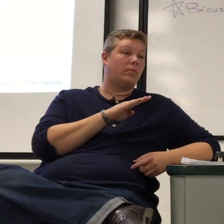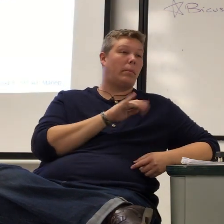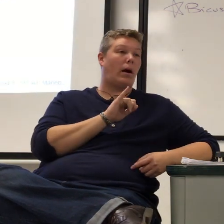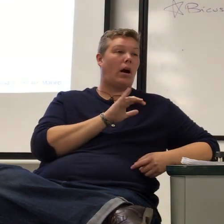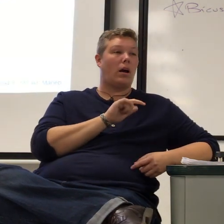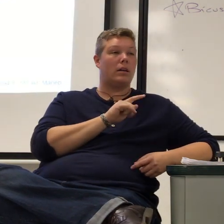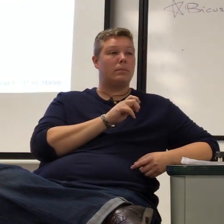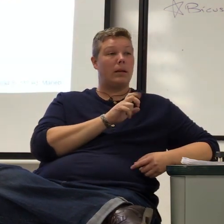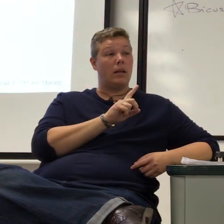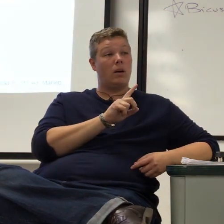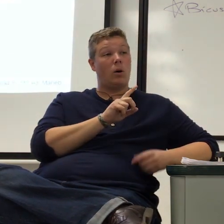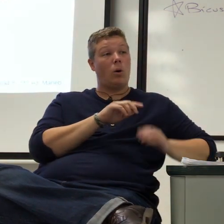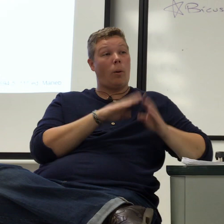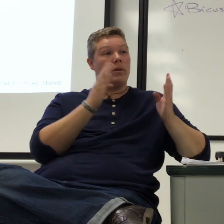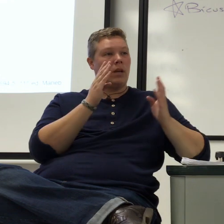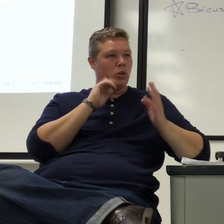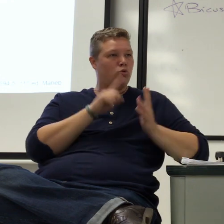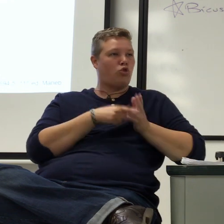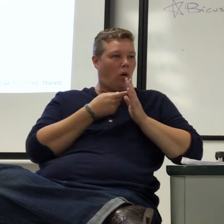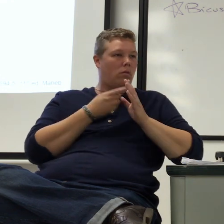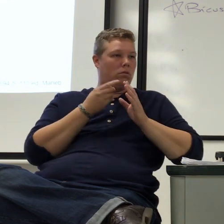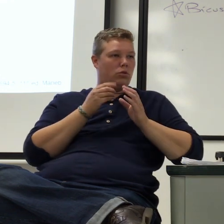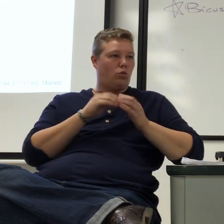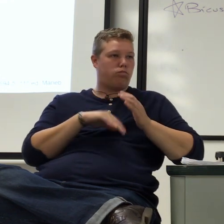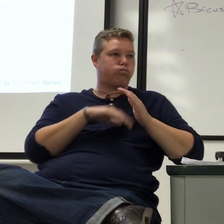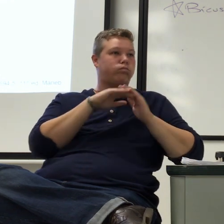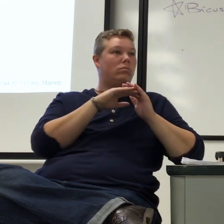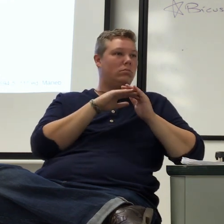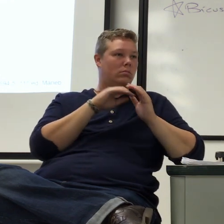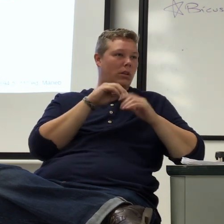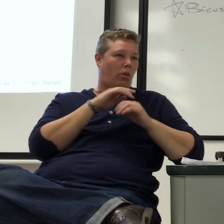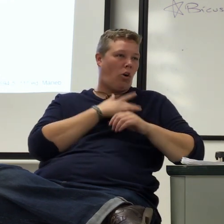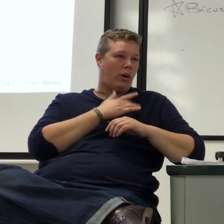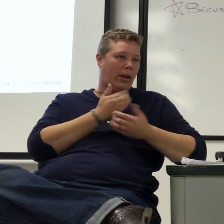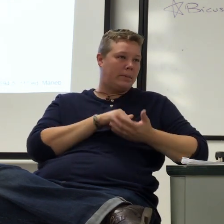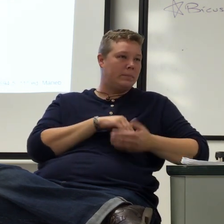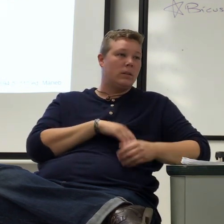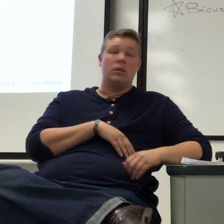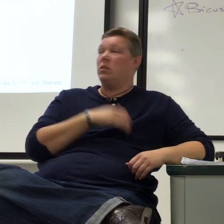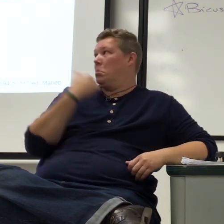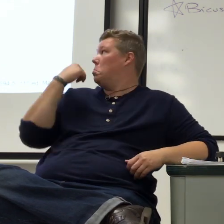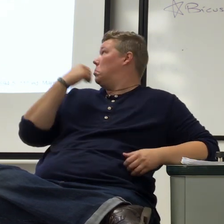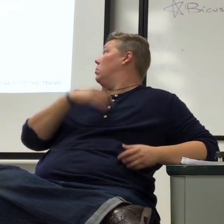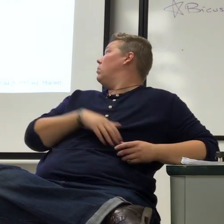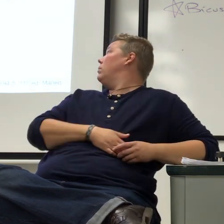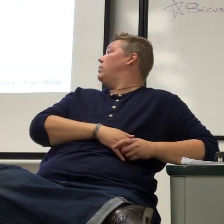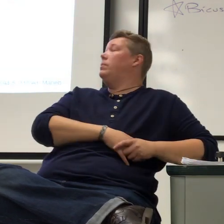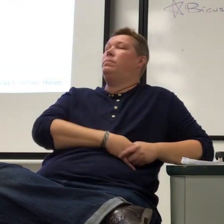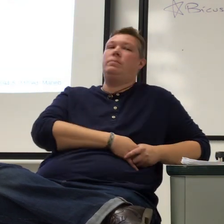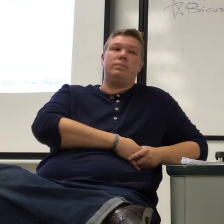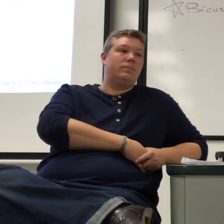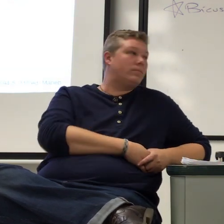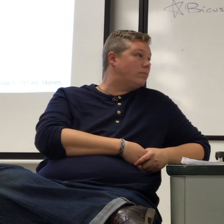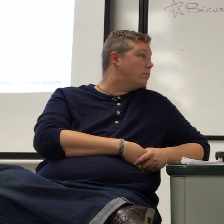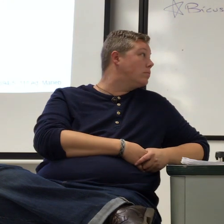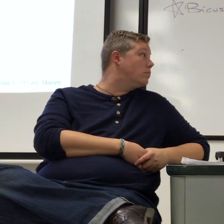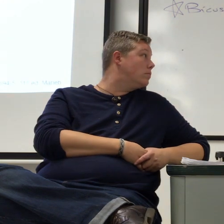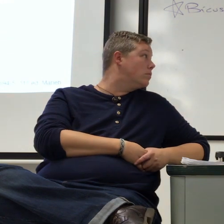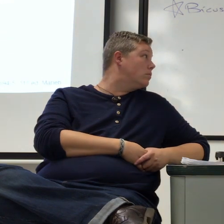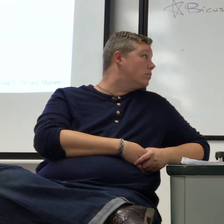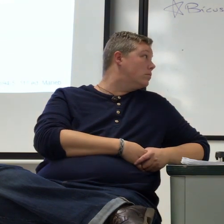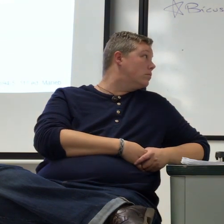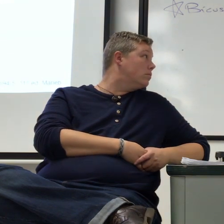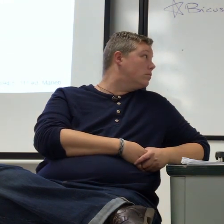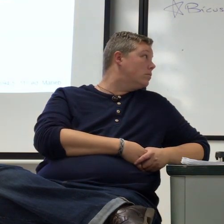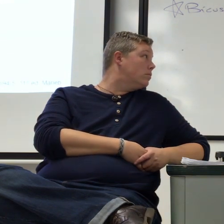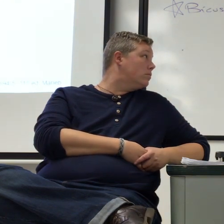and you start filling. That's what they showed in the picture there. So you can kind of show that here. Just kind of go like